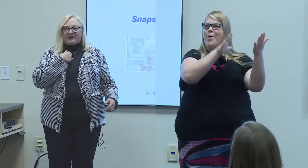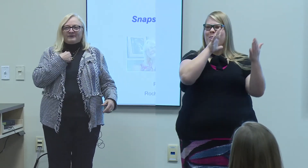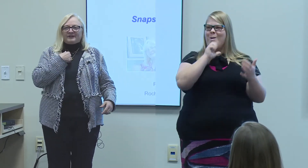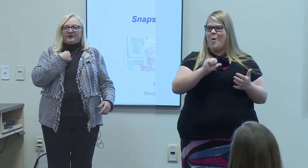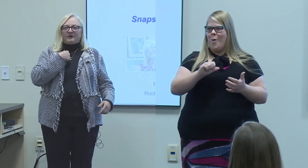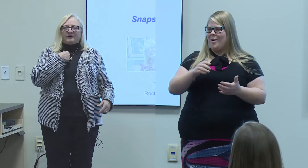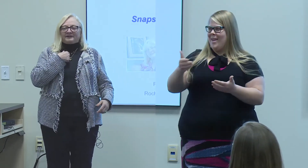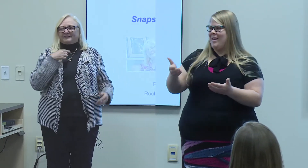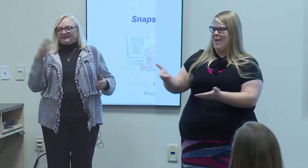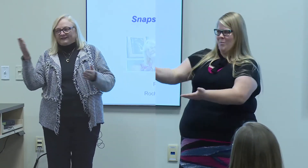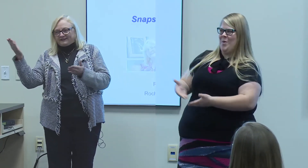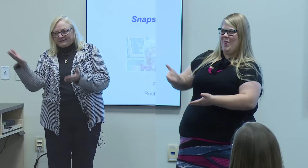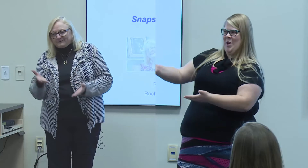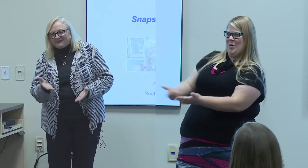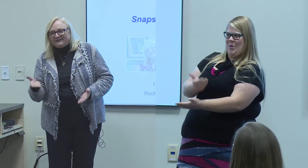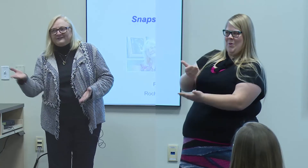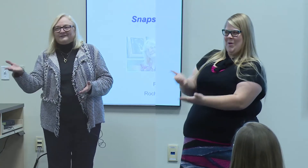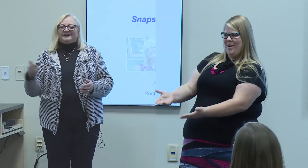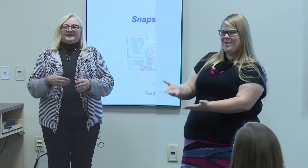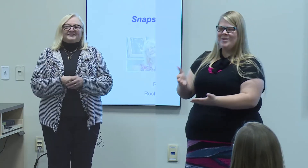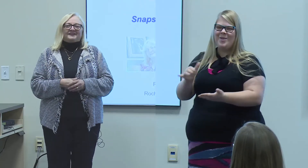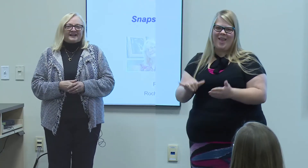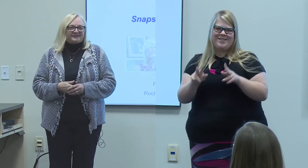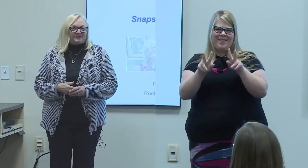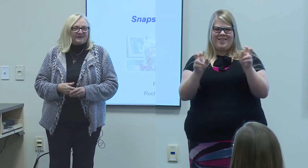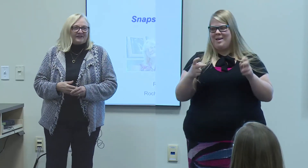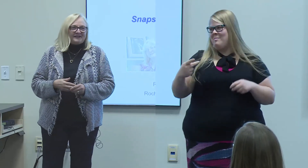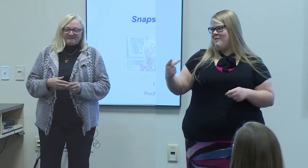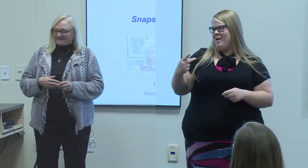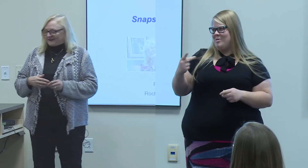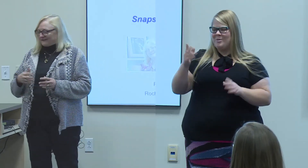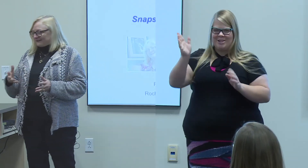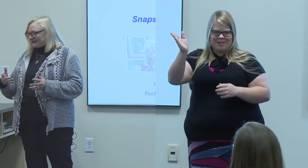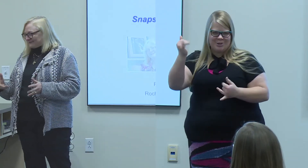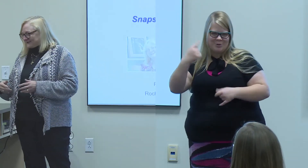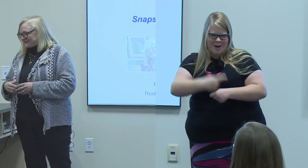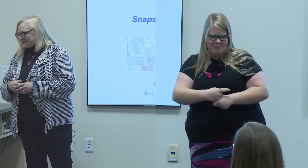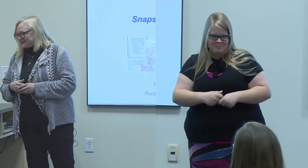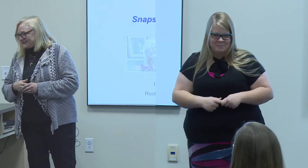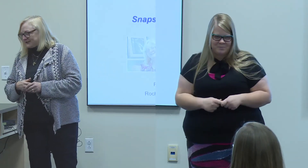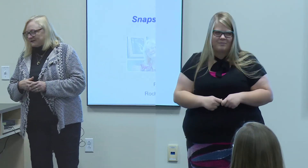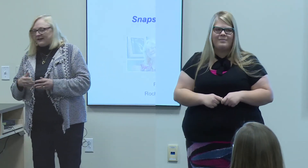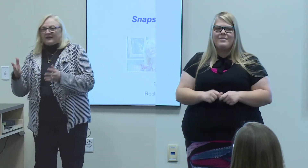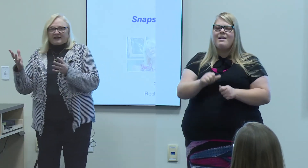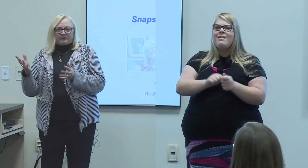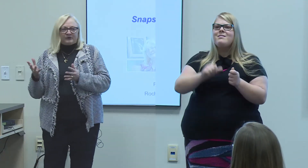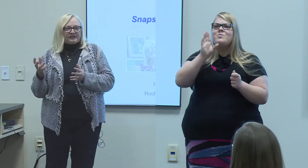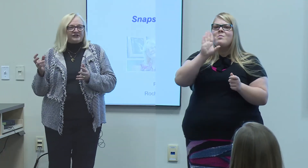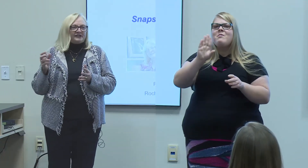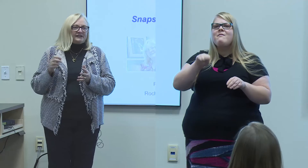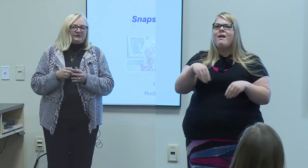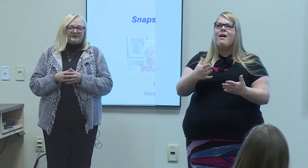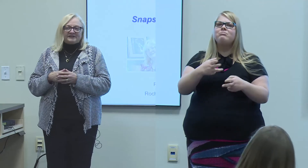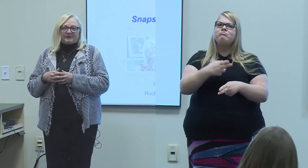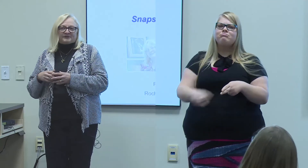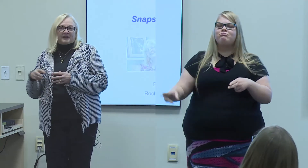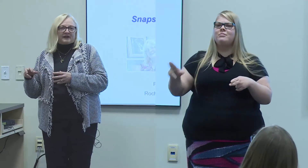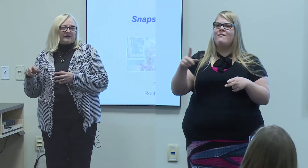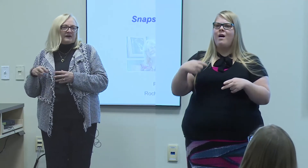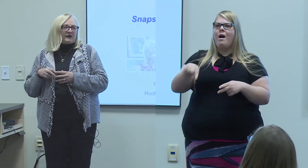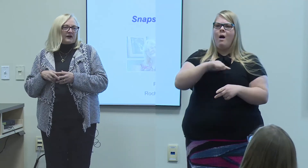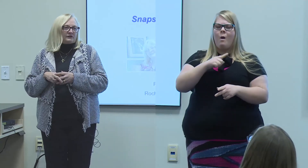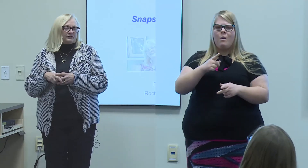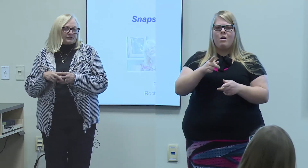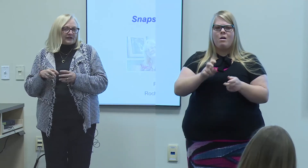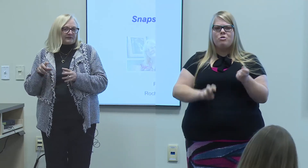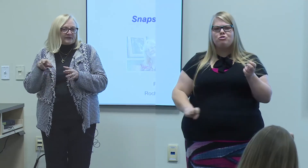it's out with the old and in with the new. So that's sort of the theme of our presentation here. And we're each going to give you a snapshot